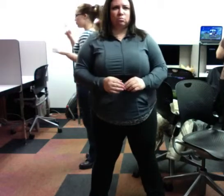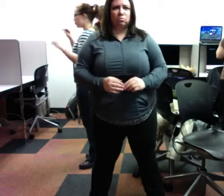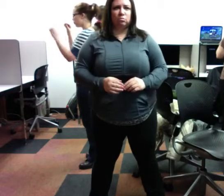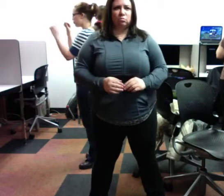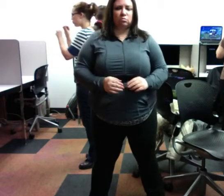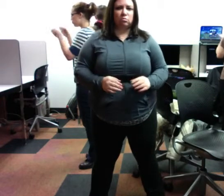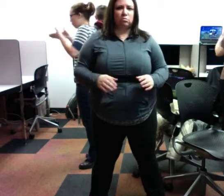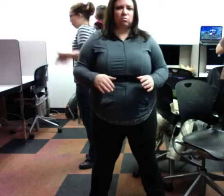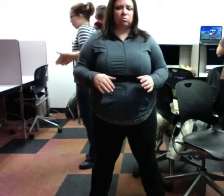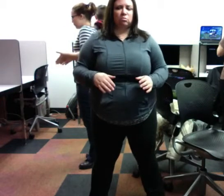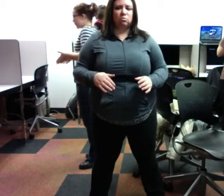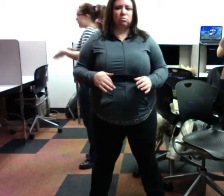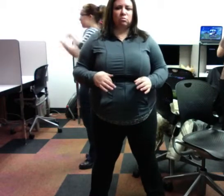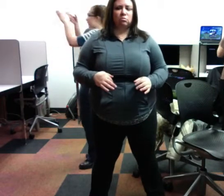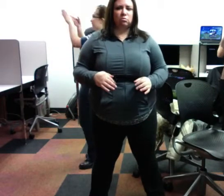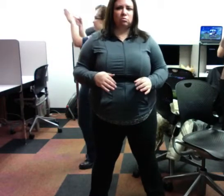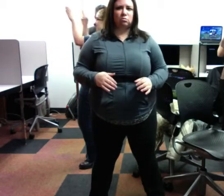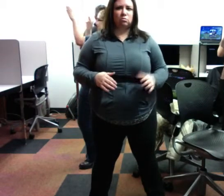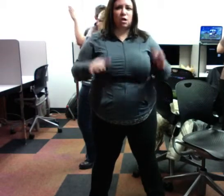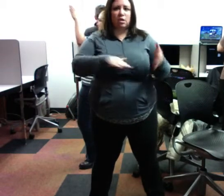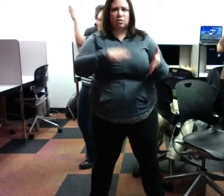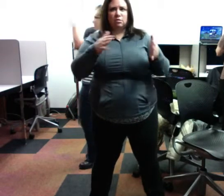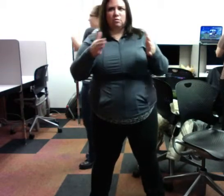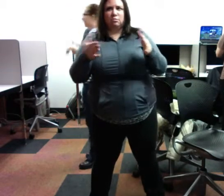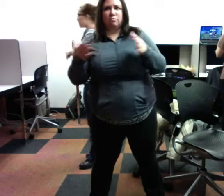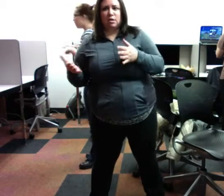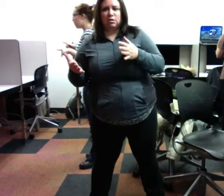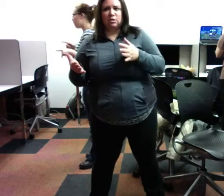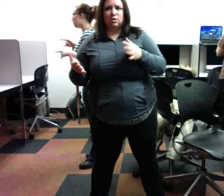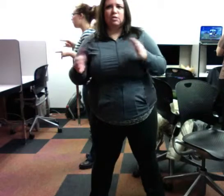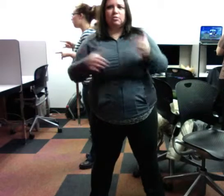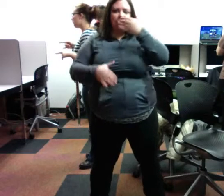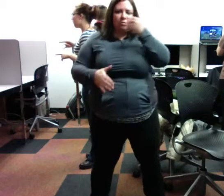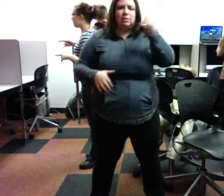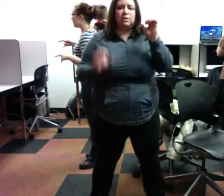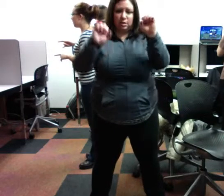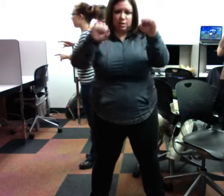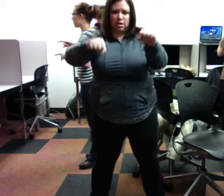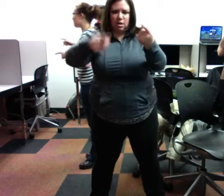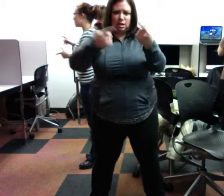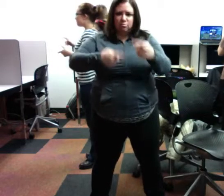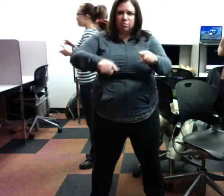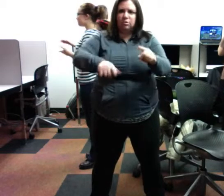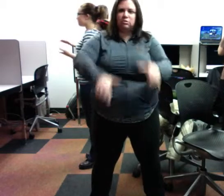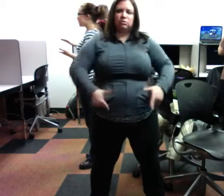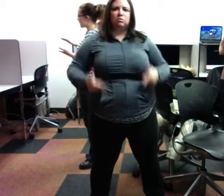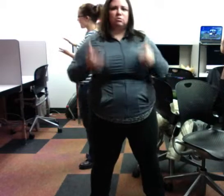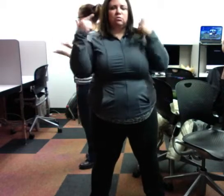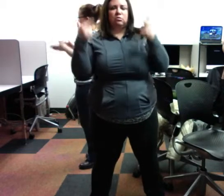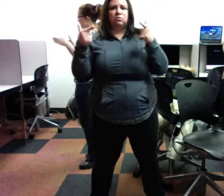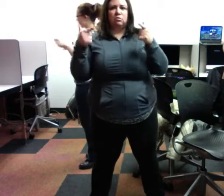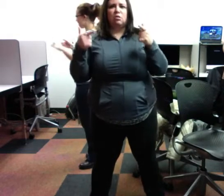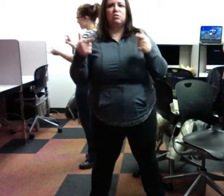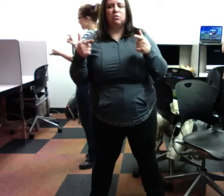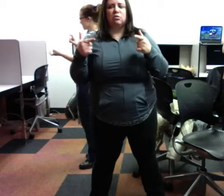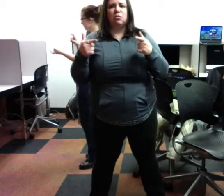likely the single best invention of life. It's life's change agent. It clears out the old to make way for the new.